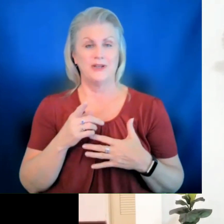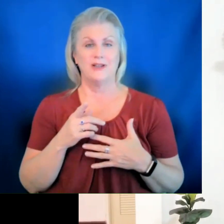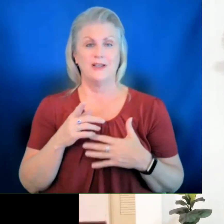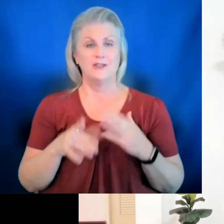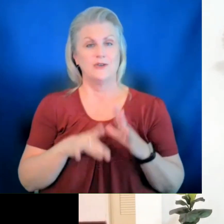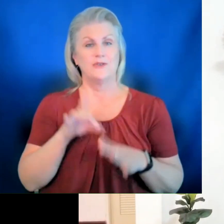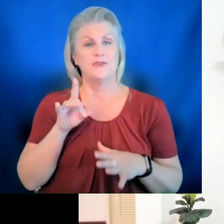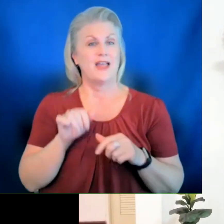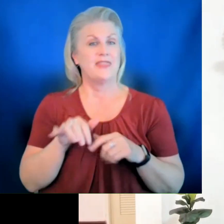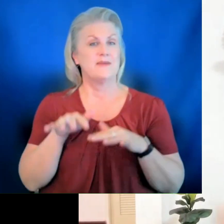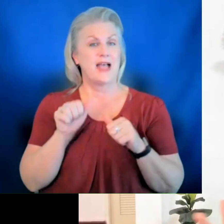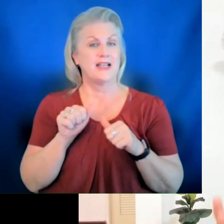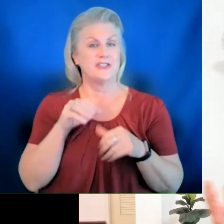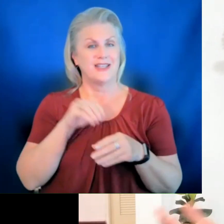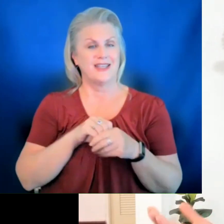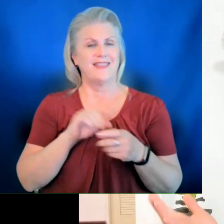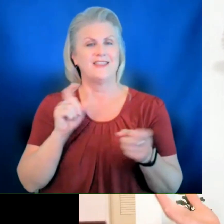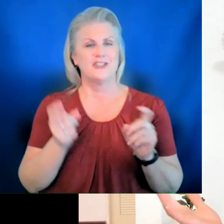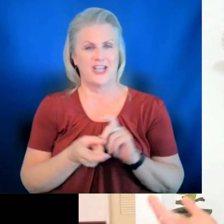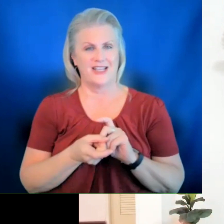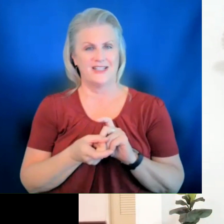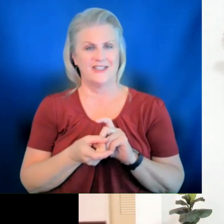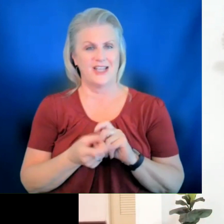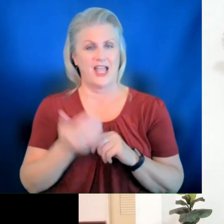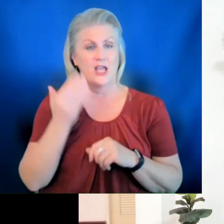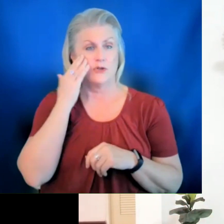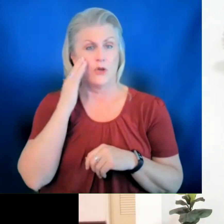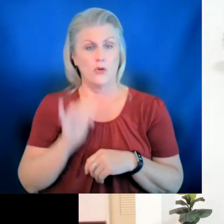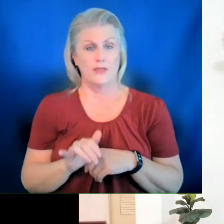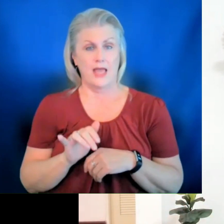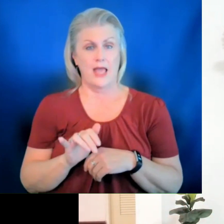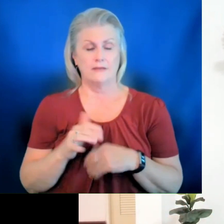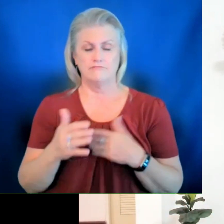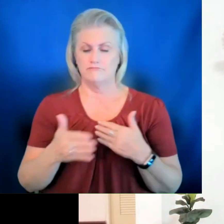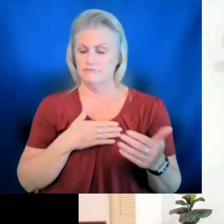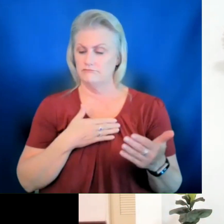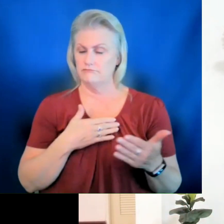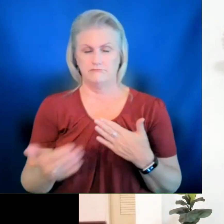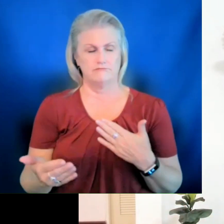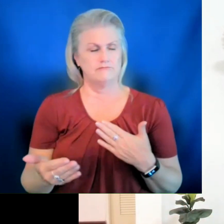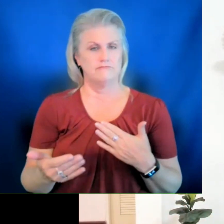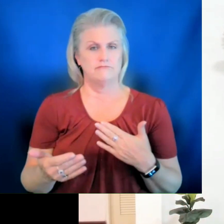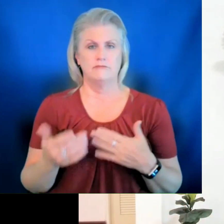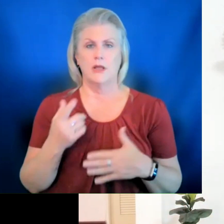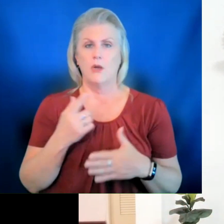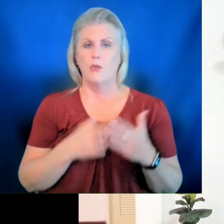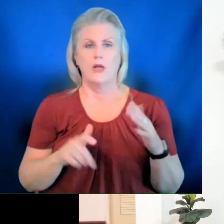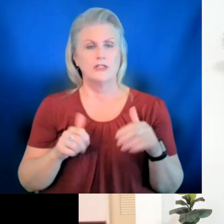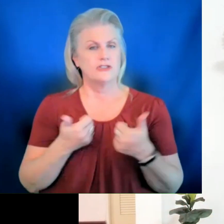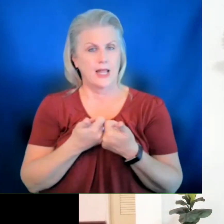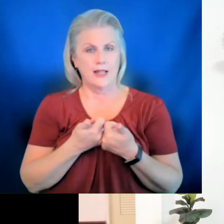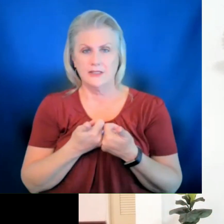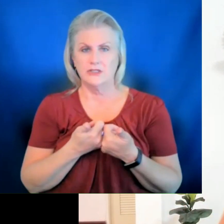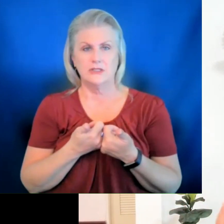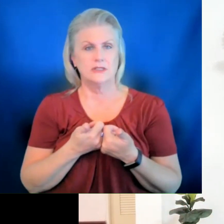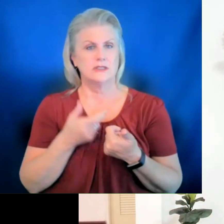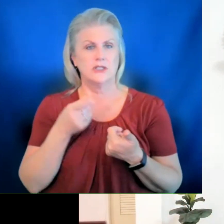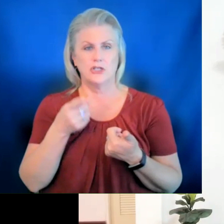to find the magic in the change, and to know that no matter